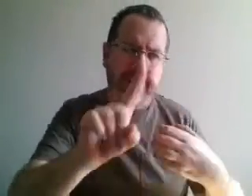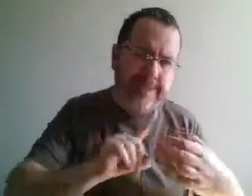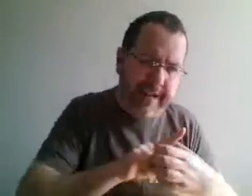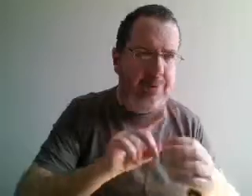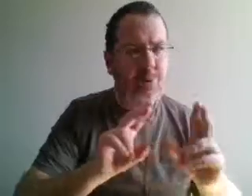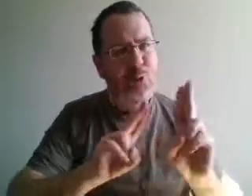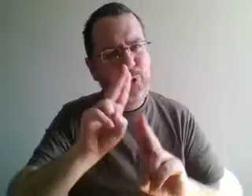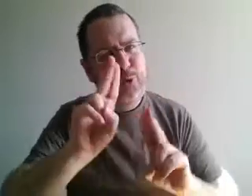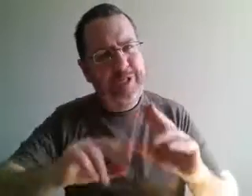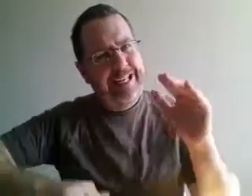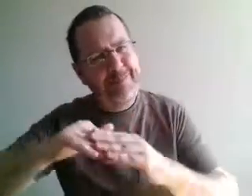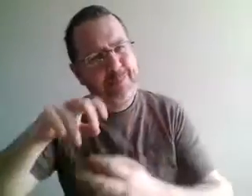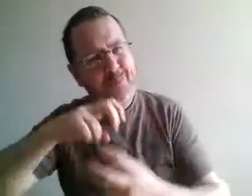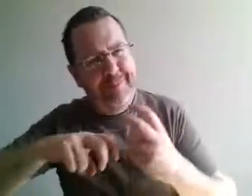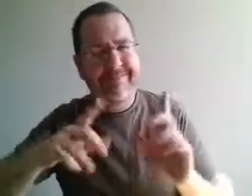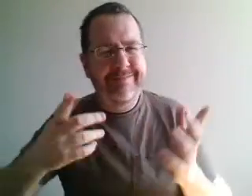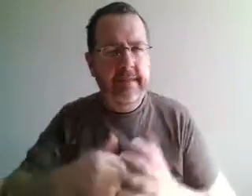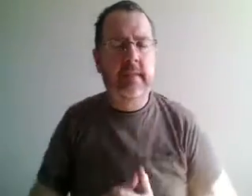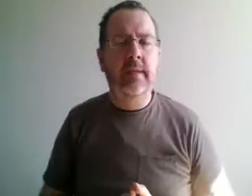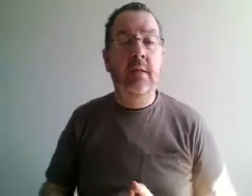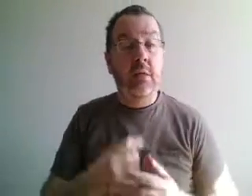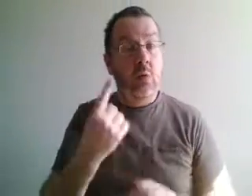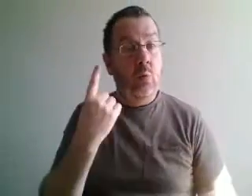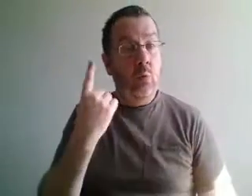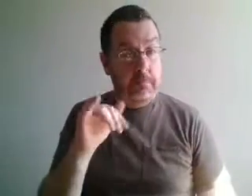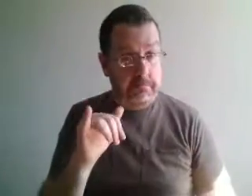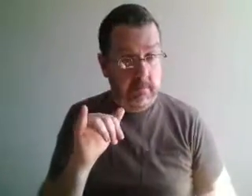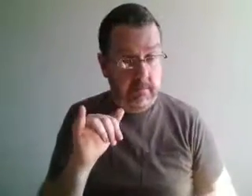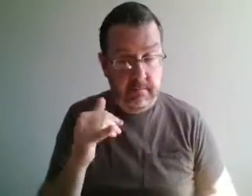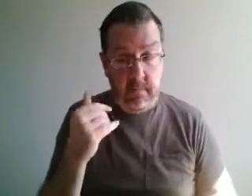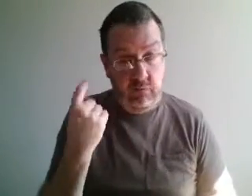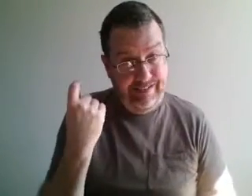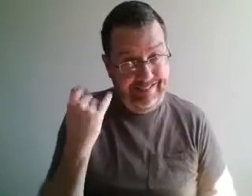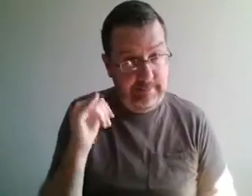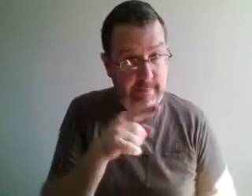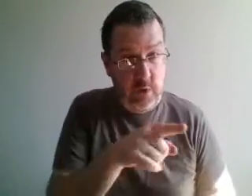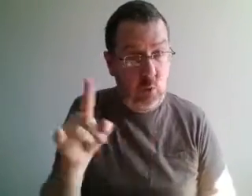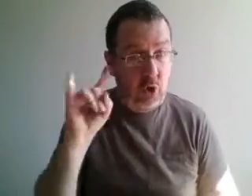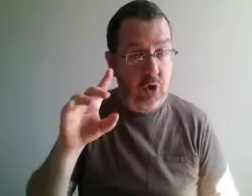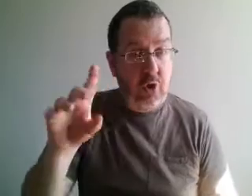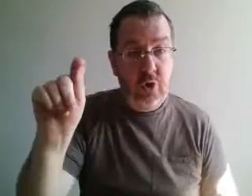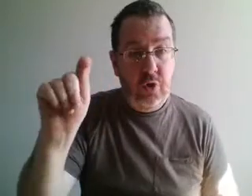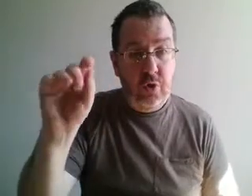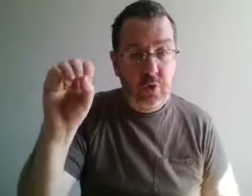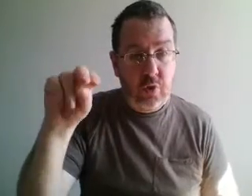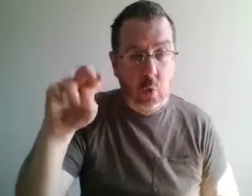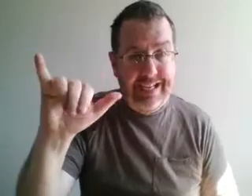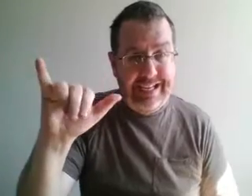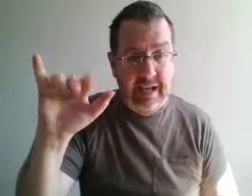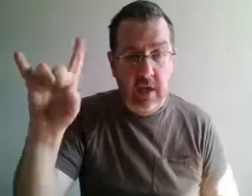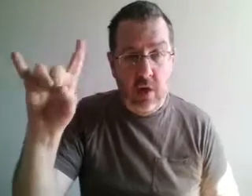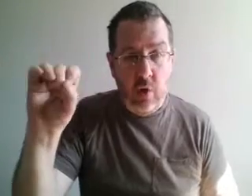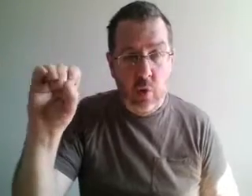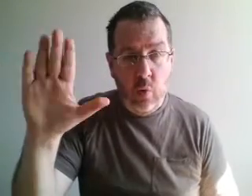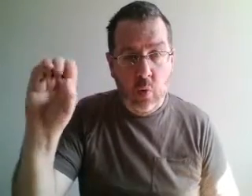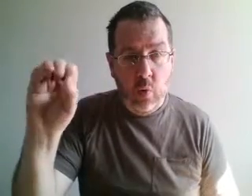come out, and you may have heard Dr. Tony Holan talk about this last night, is that it would appear that the